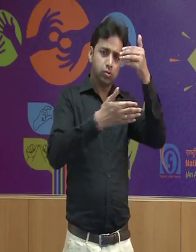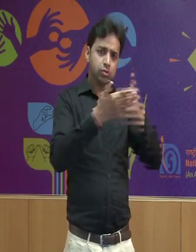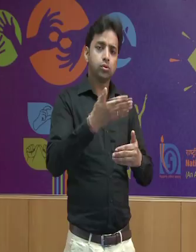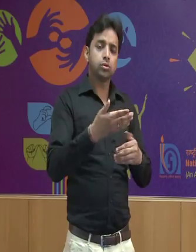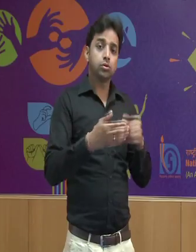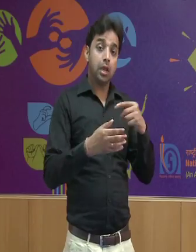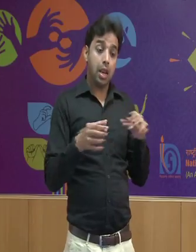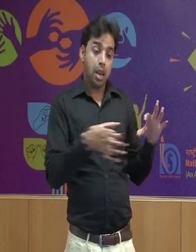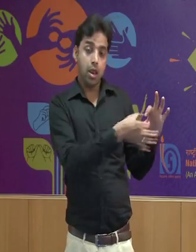society.